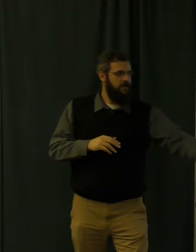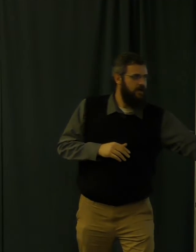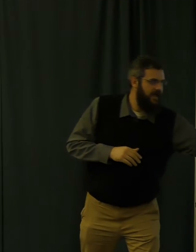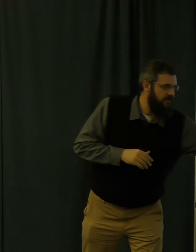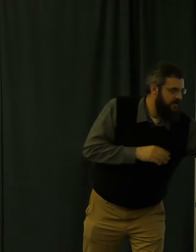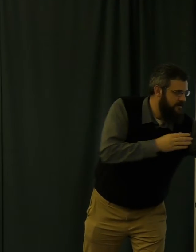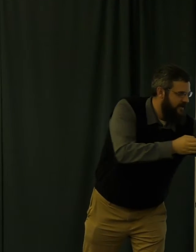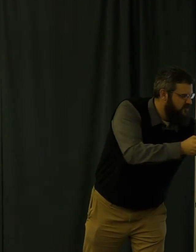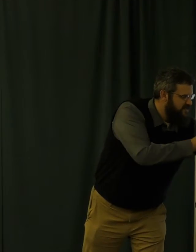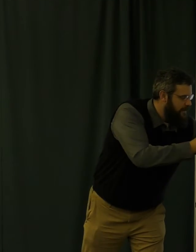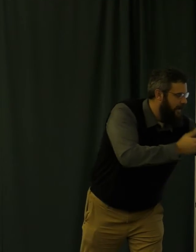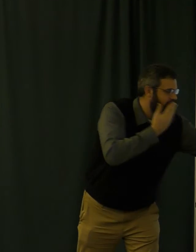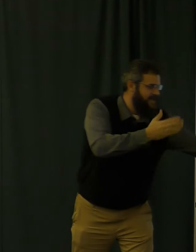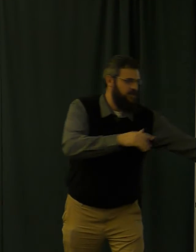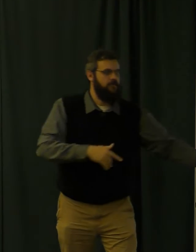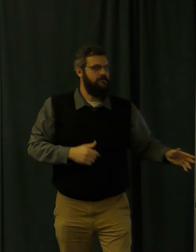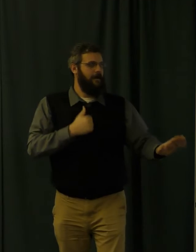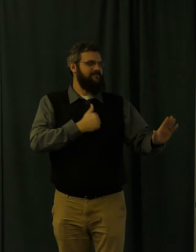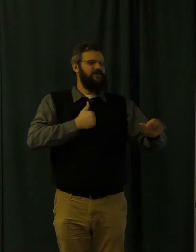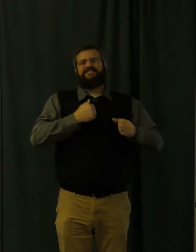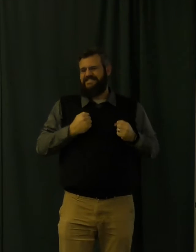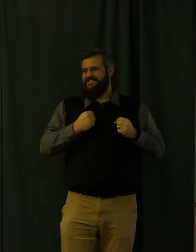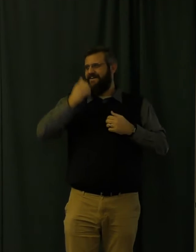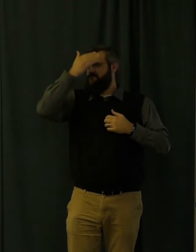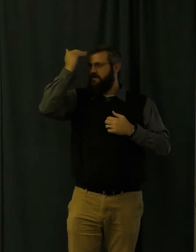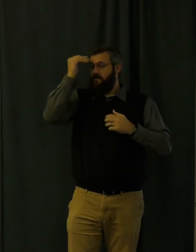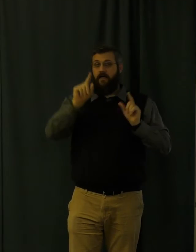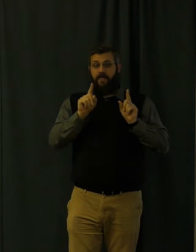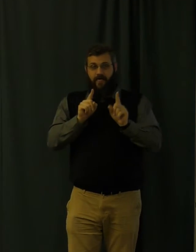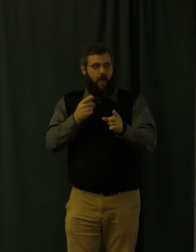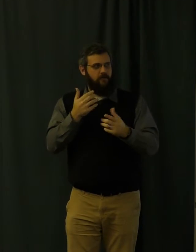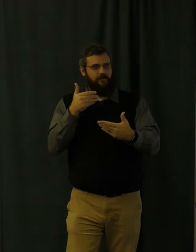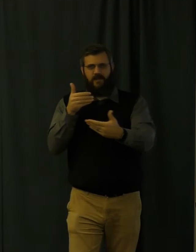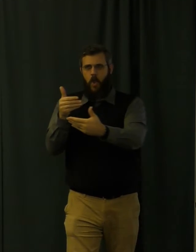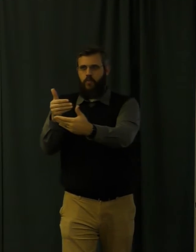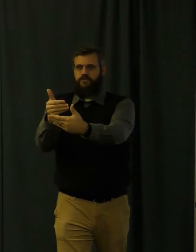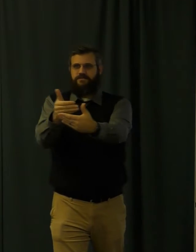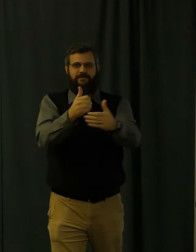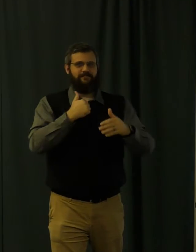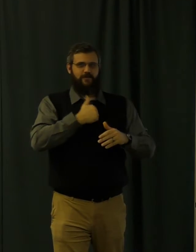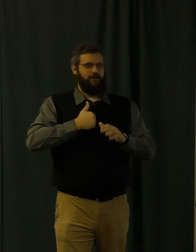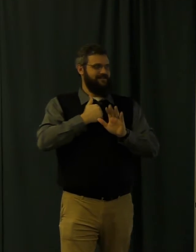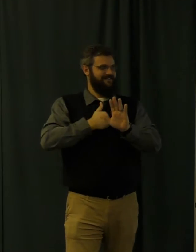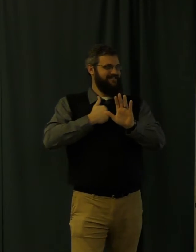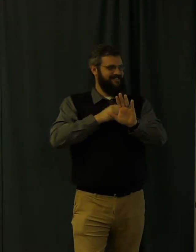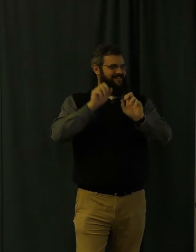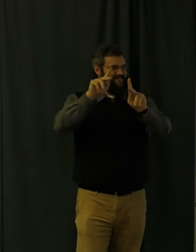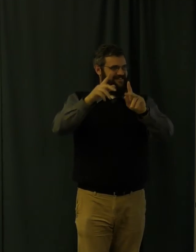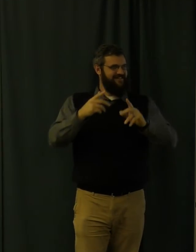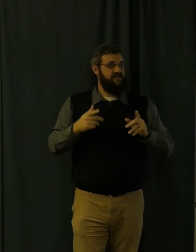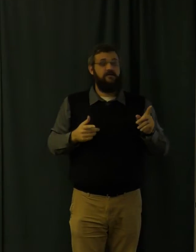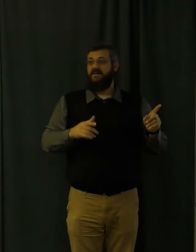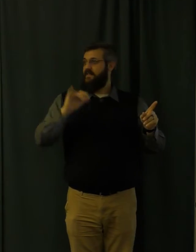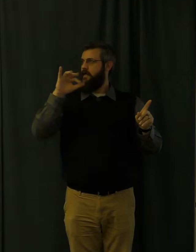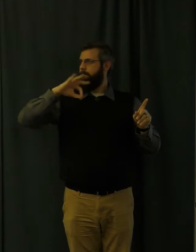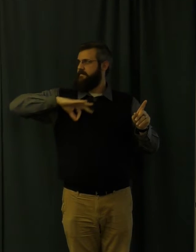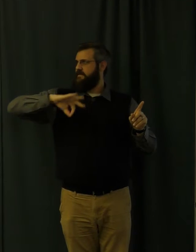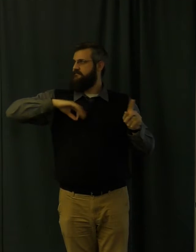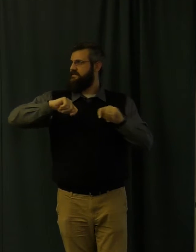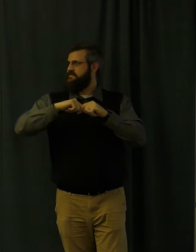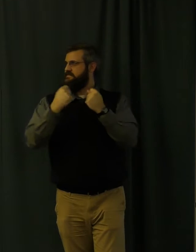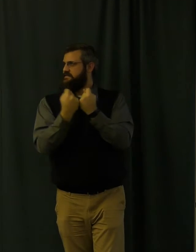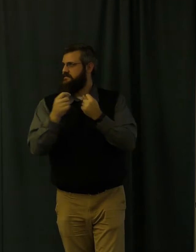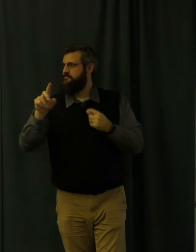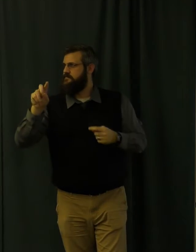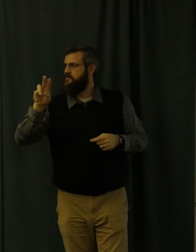that is sorry, I keep forgetting. I want to get close to them. I'm sorry. So that is the benefit of a team